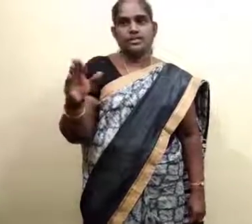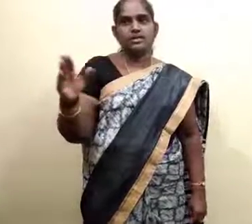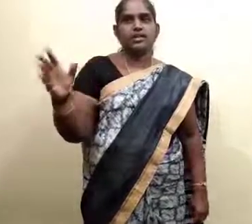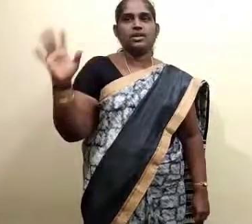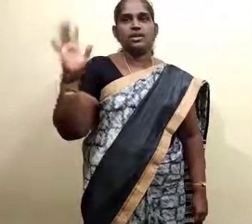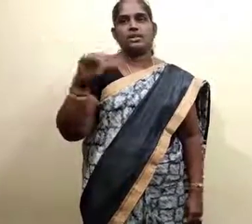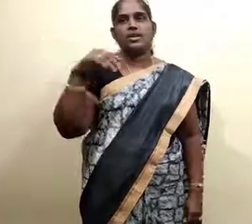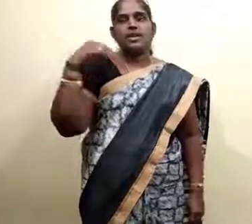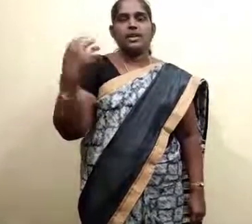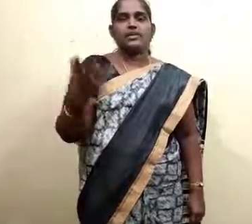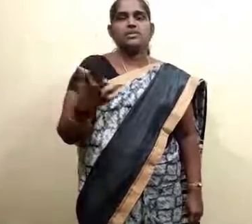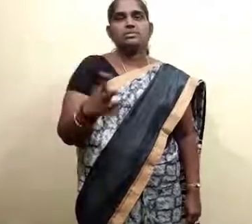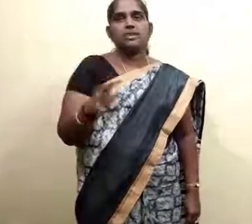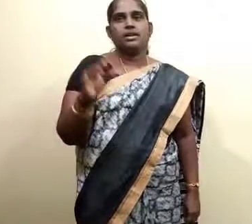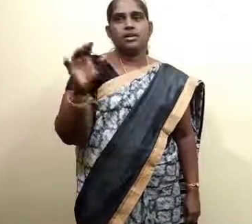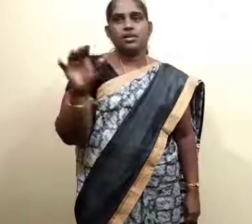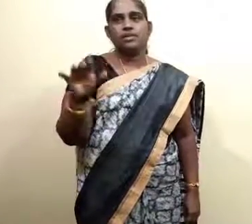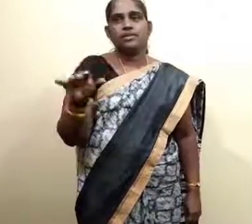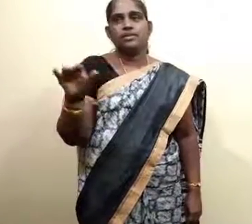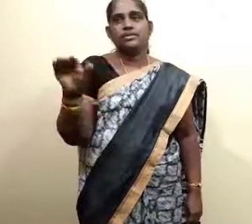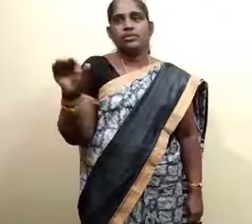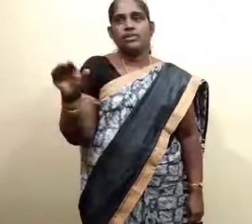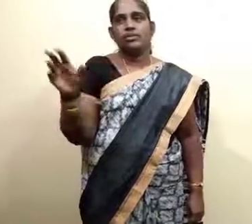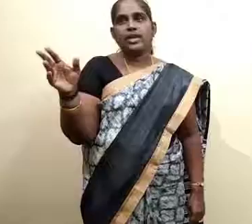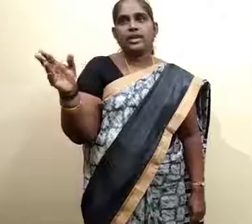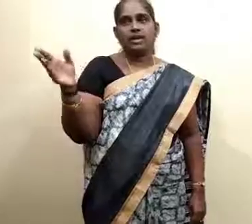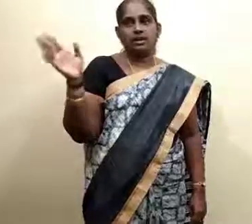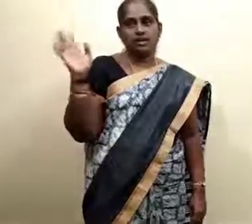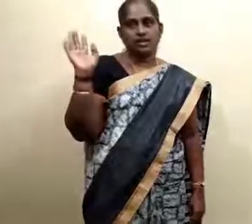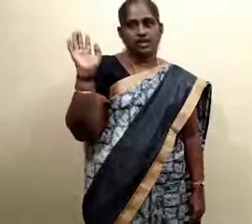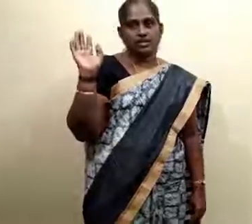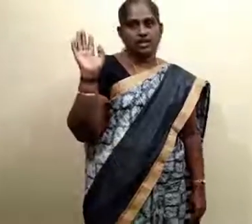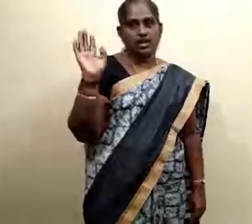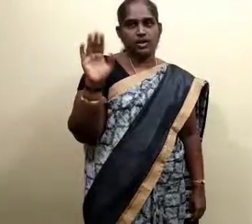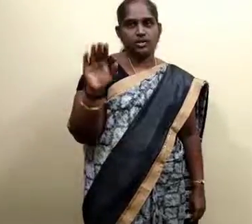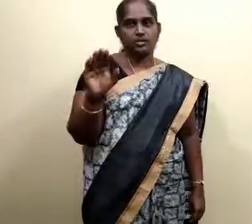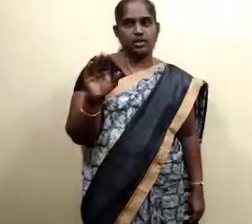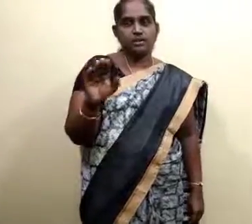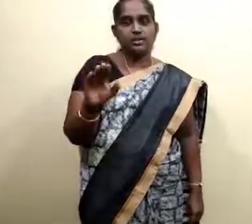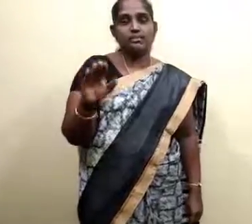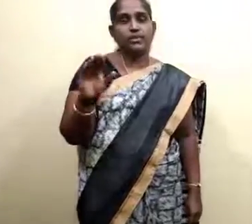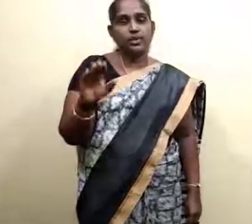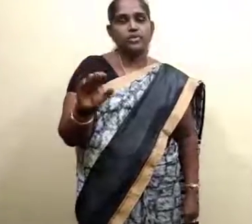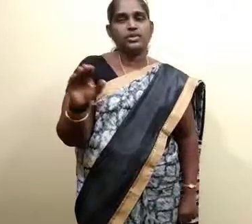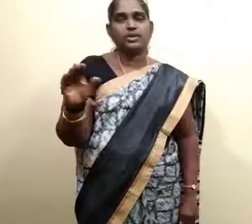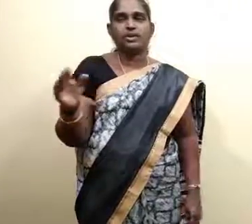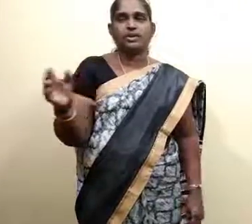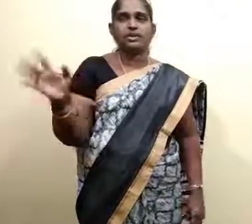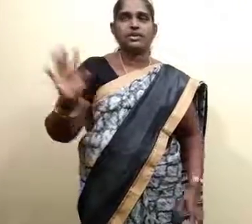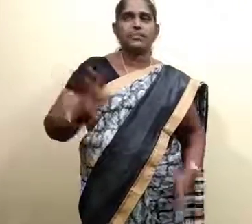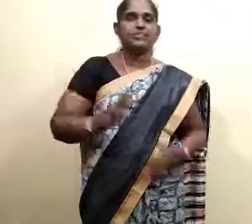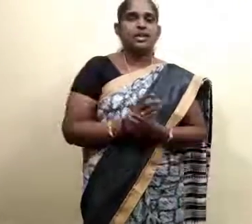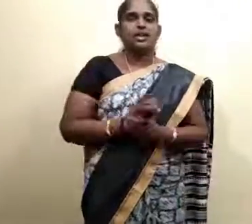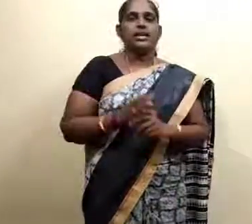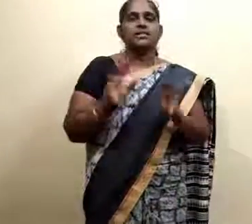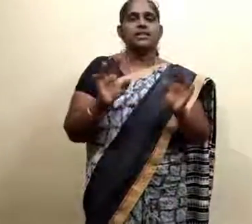and technology. Next one, the use of new technology. Okay, use of new technology. Next